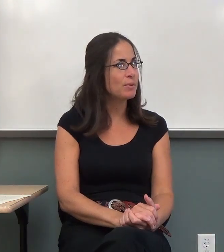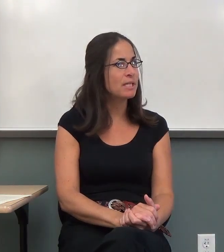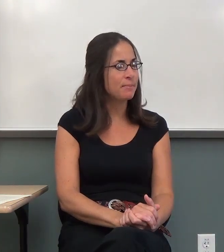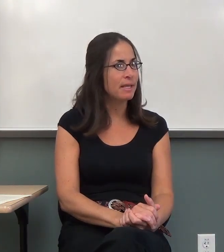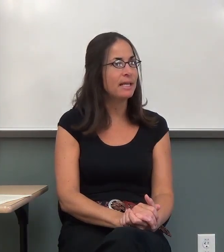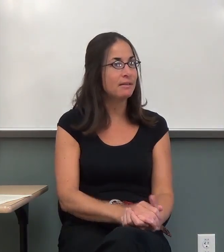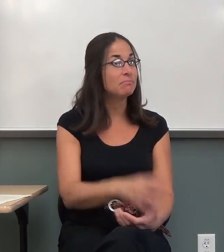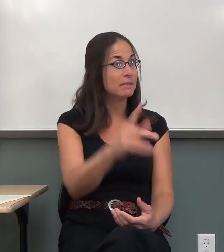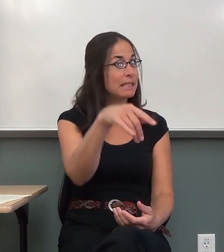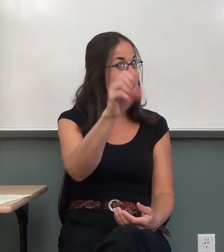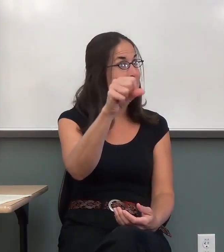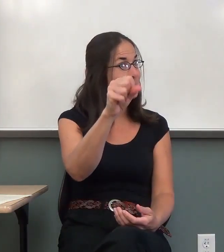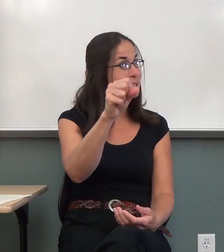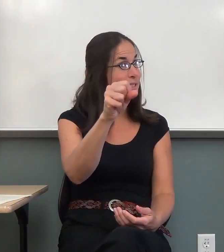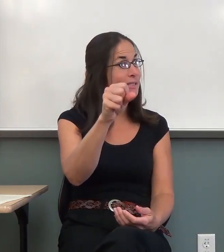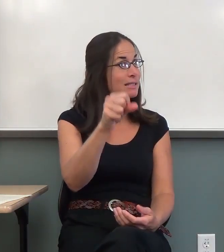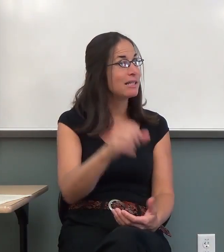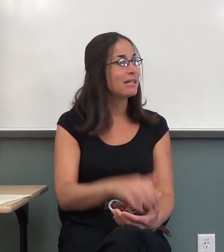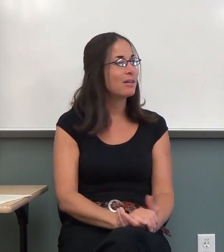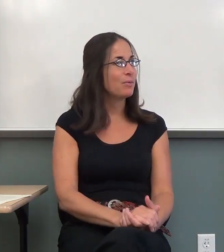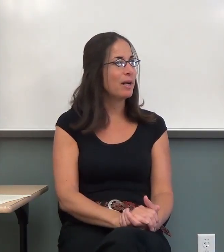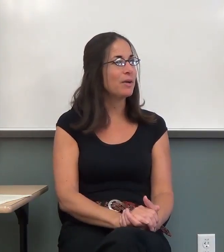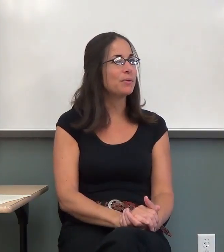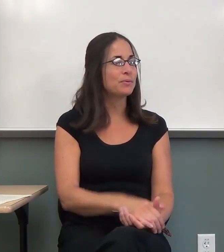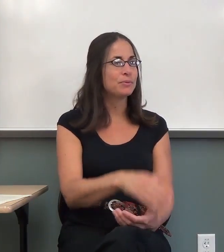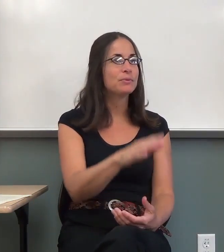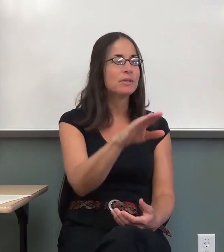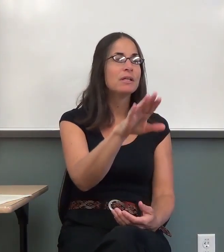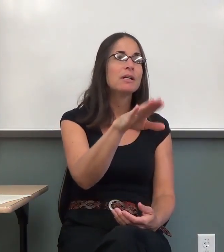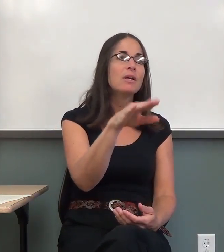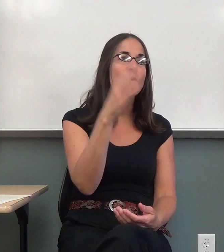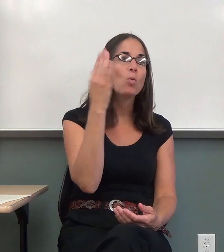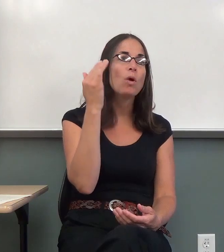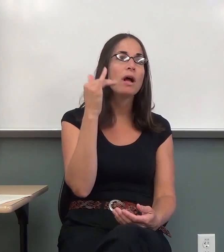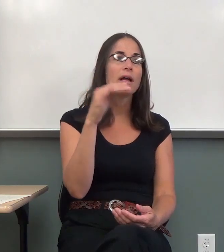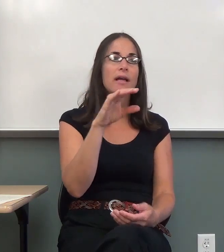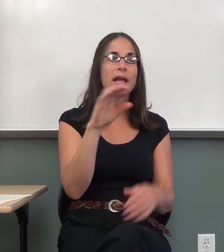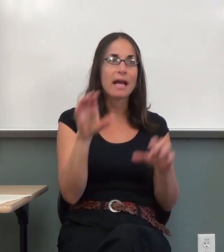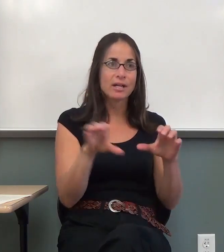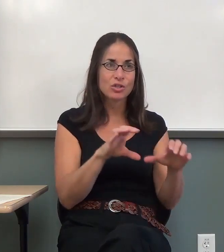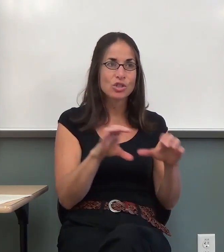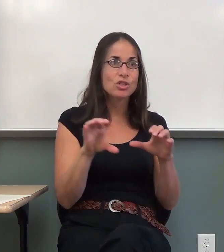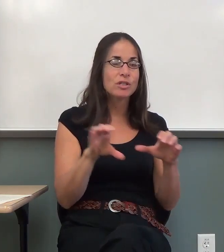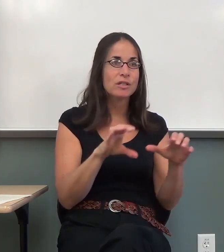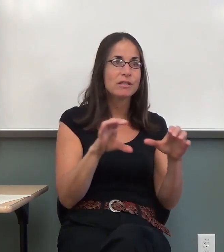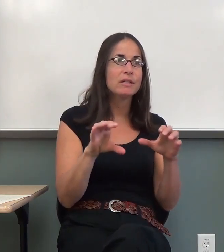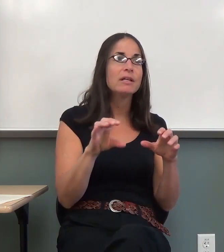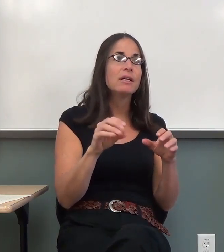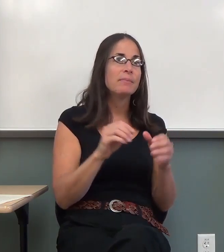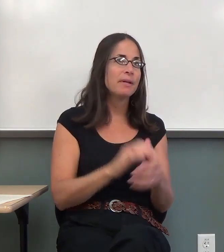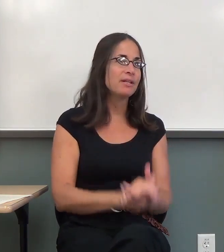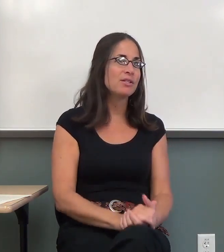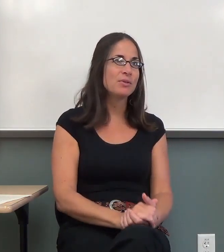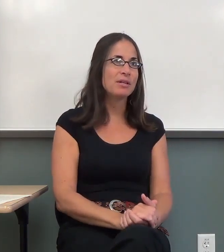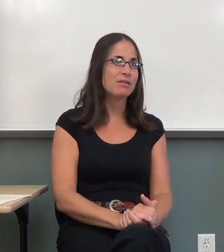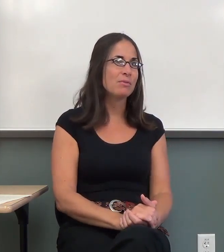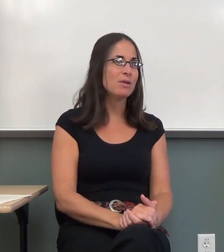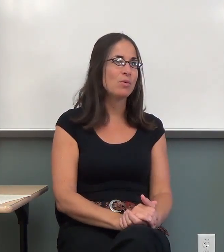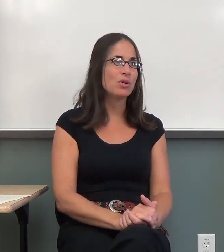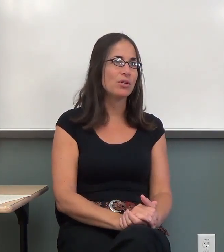was is complete? complete. Yes. Complete. The action is sleeping. But it's only 3